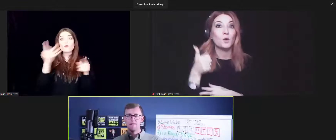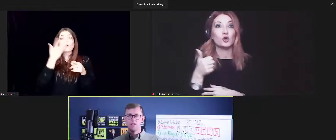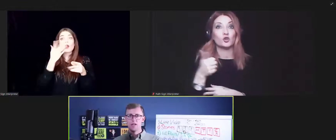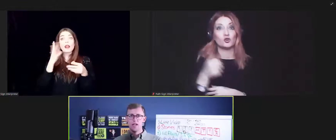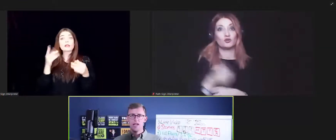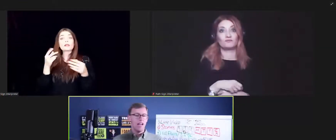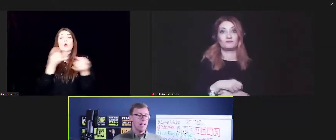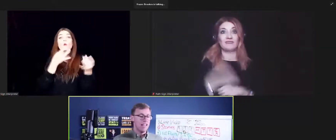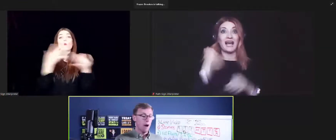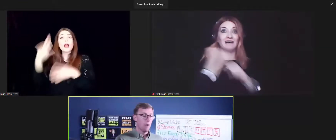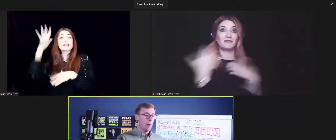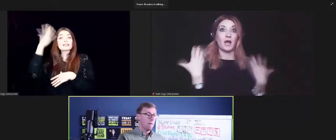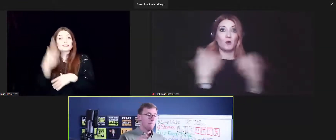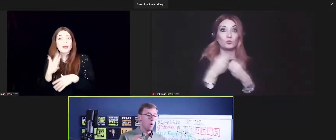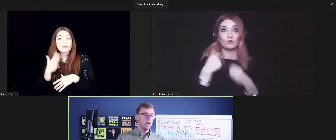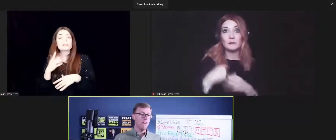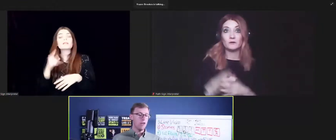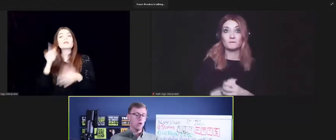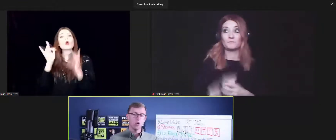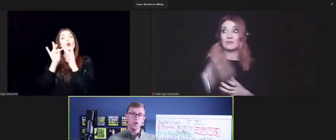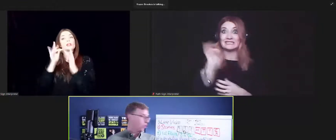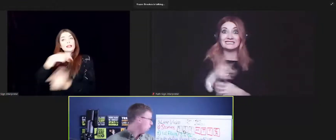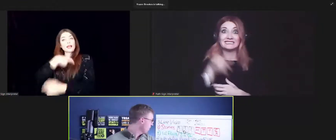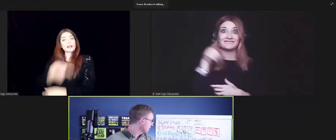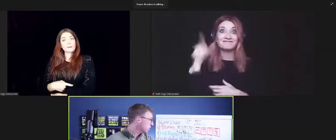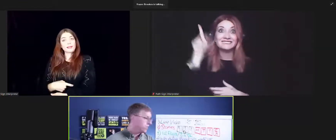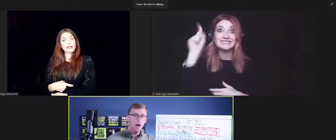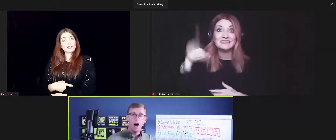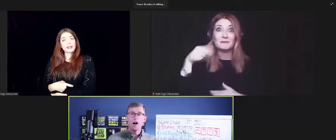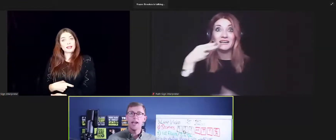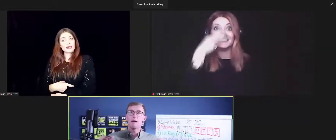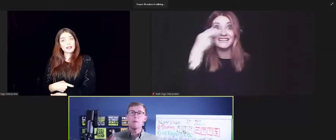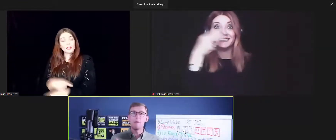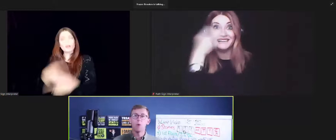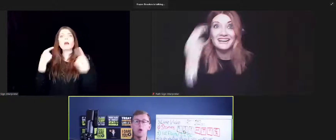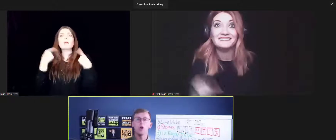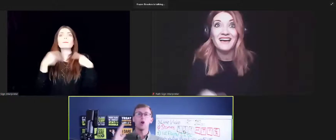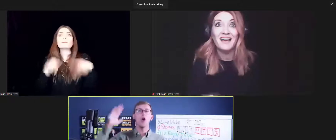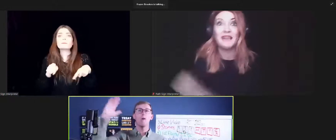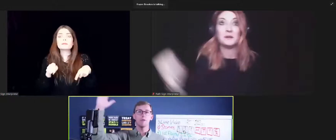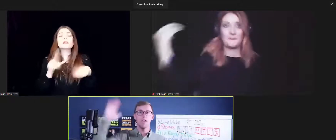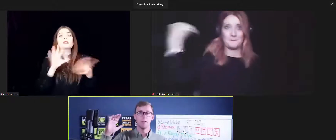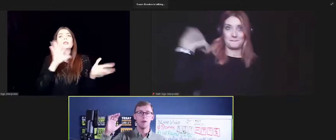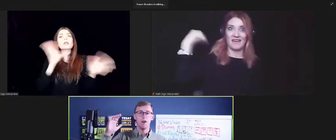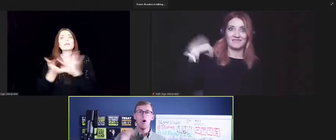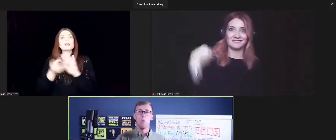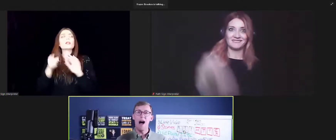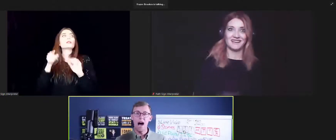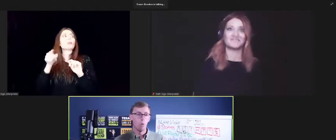compliant. Now, motivational stories are going to make people look up to